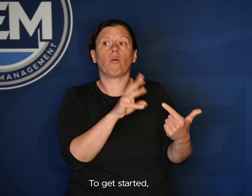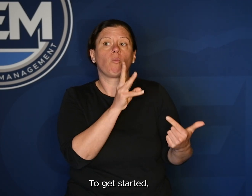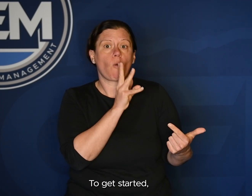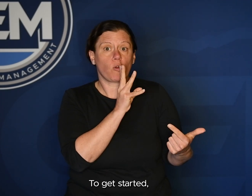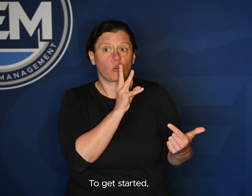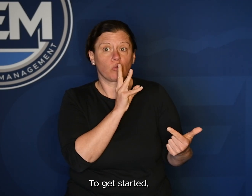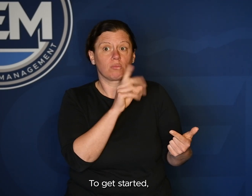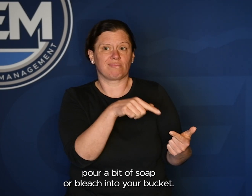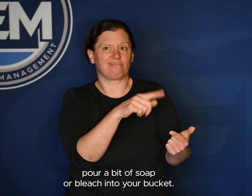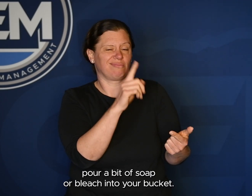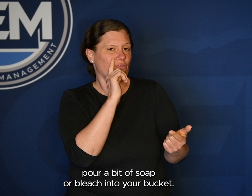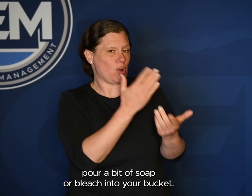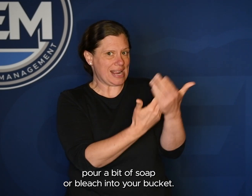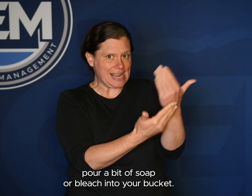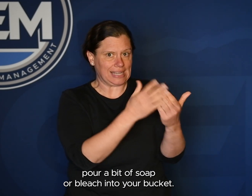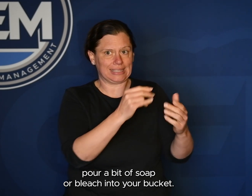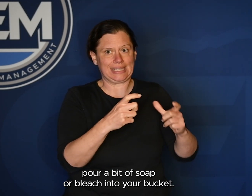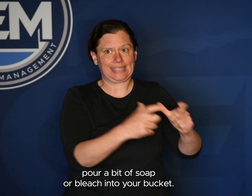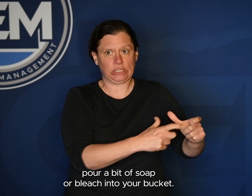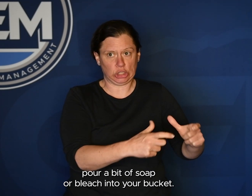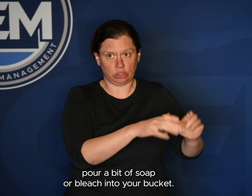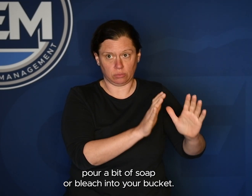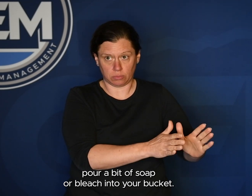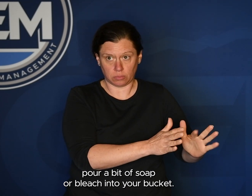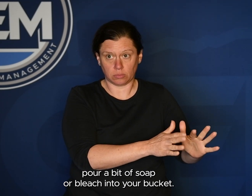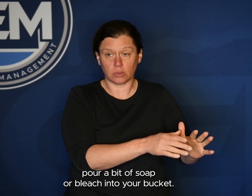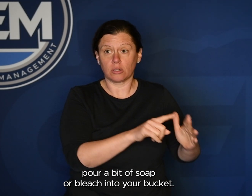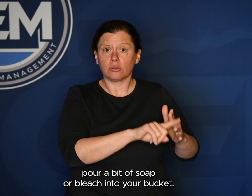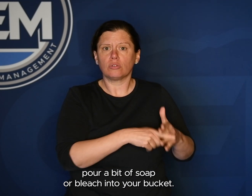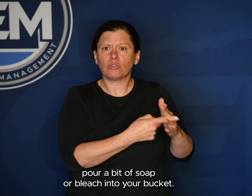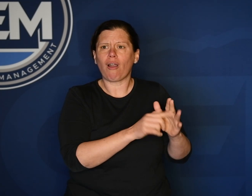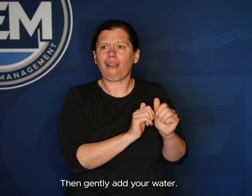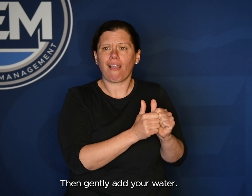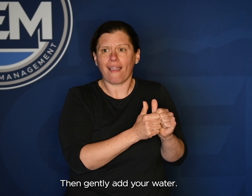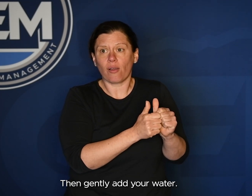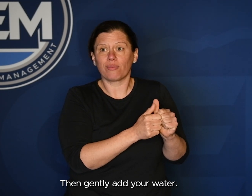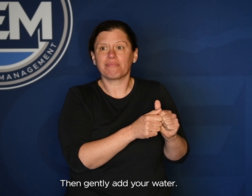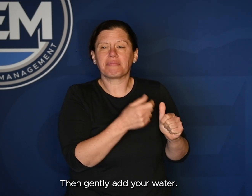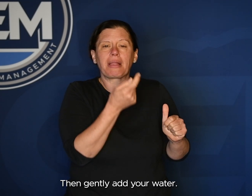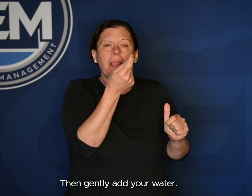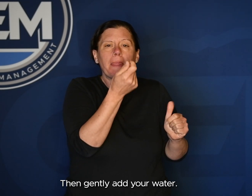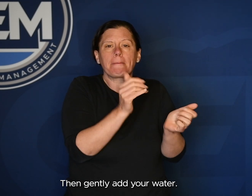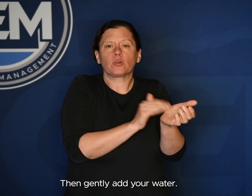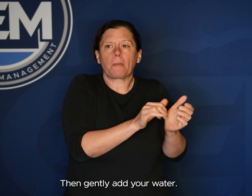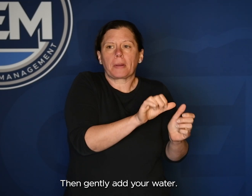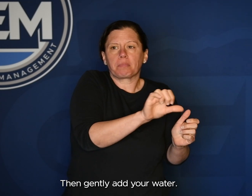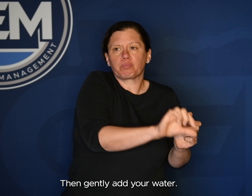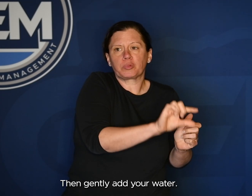To get started, pour a bit of soap or bleach into your bucket, then gently add your water.